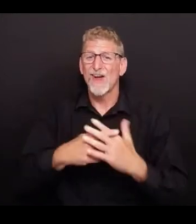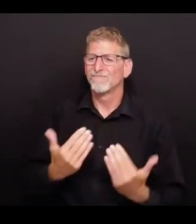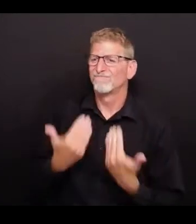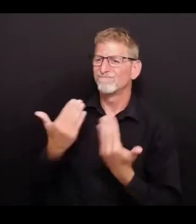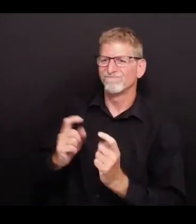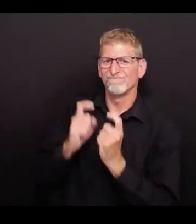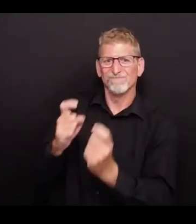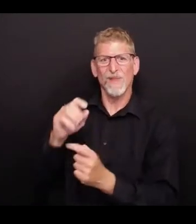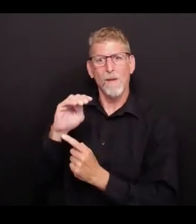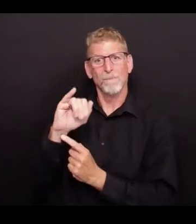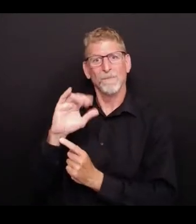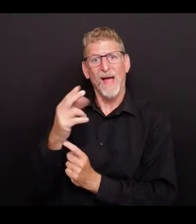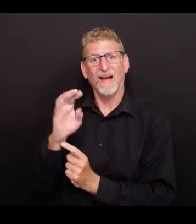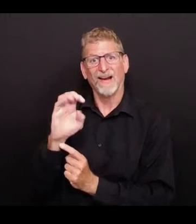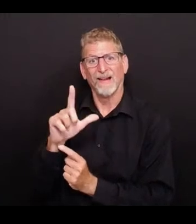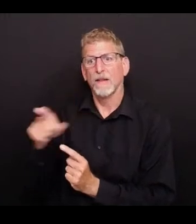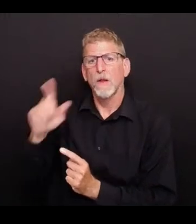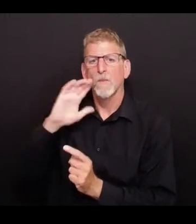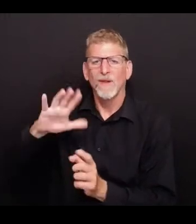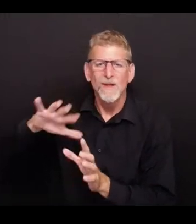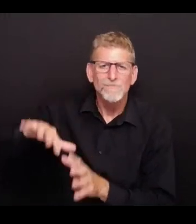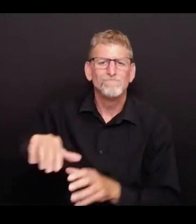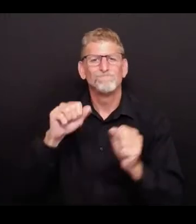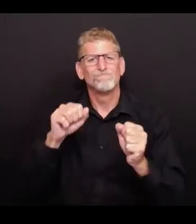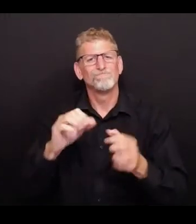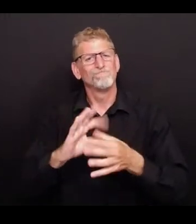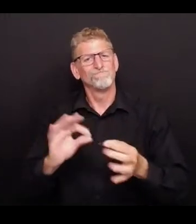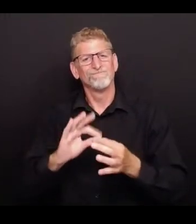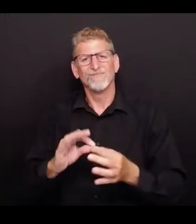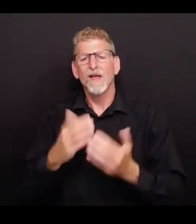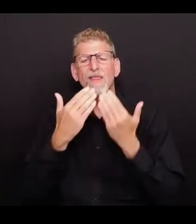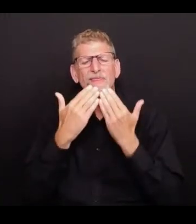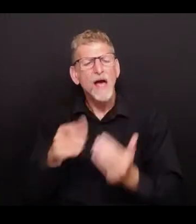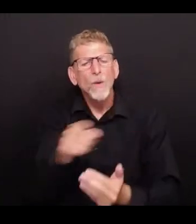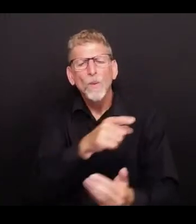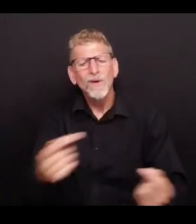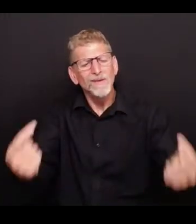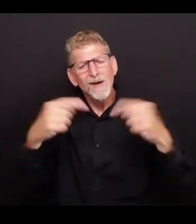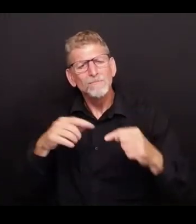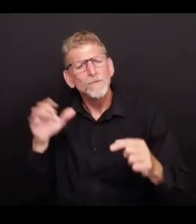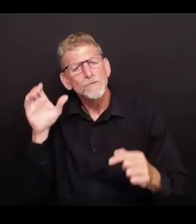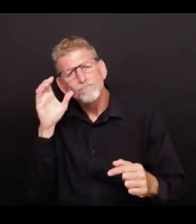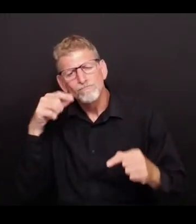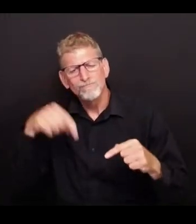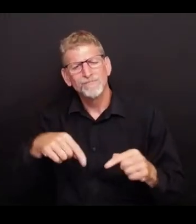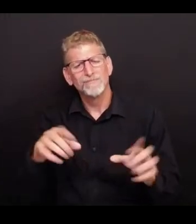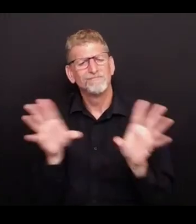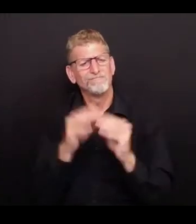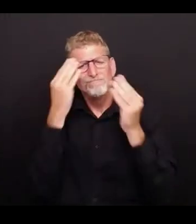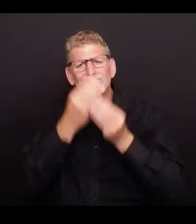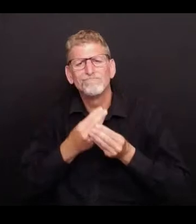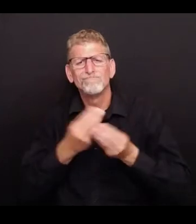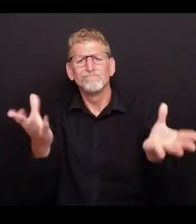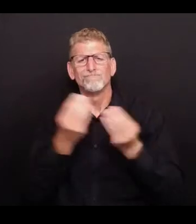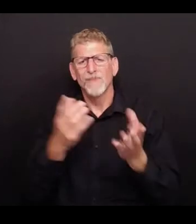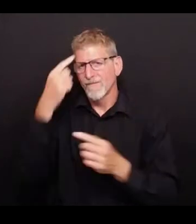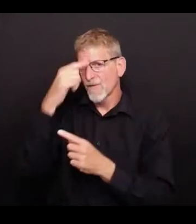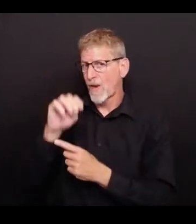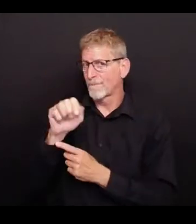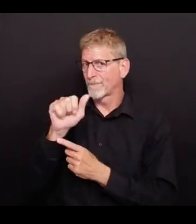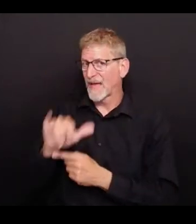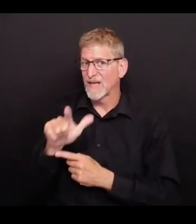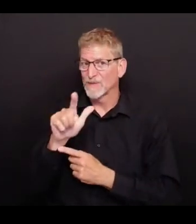presentation, there will be a question and answer session. To ask a question, thank you for joining us for the COVID-19 media briefing call for